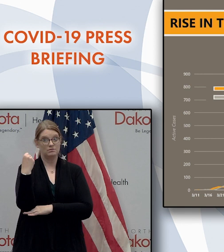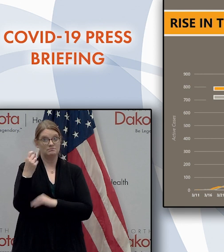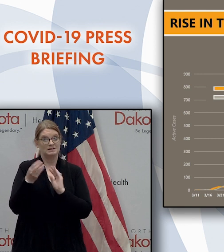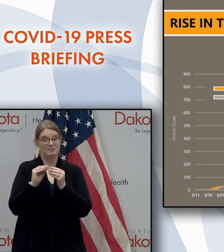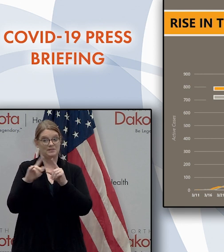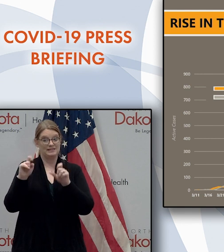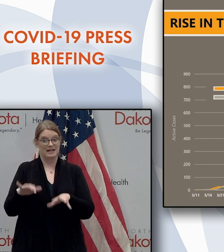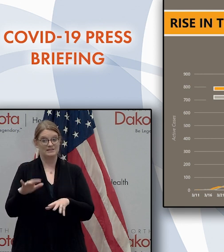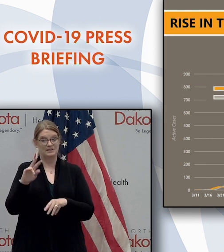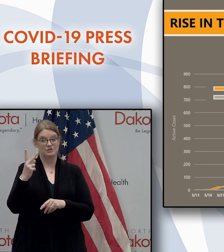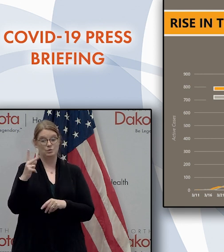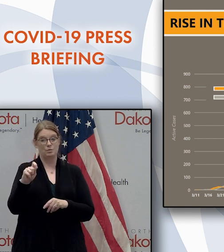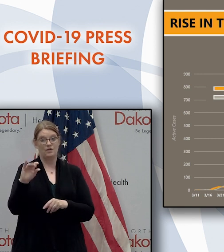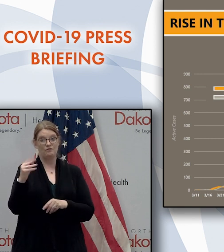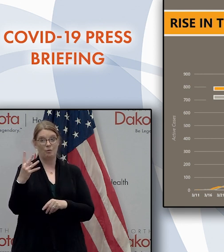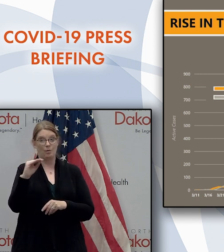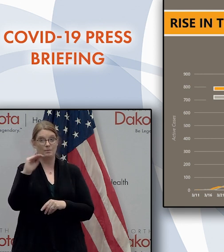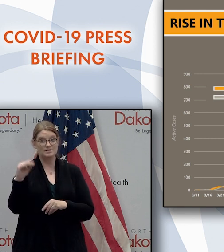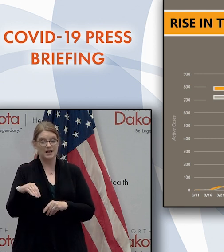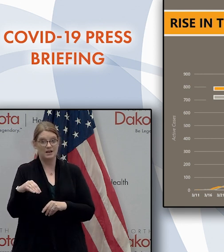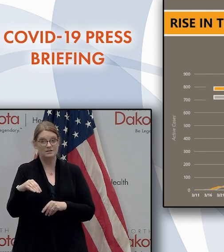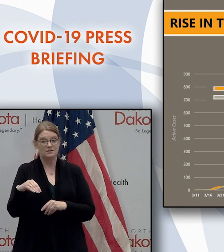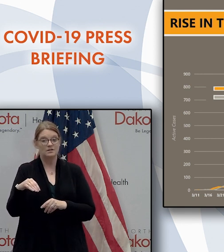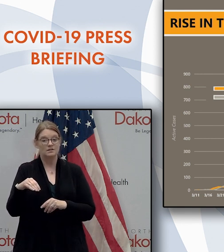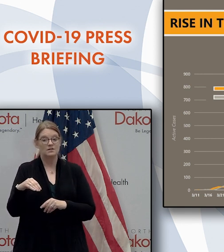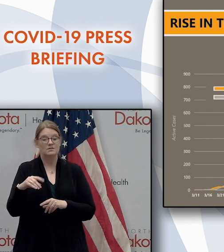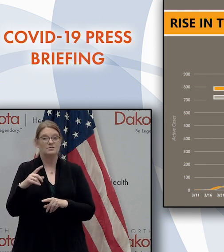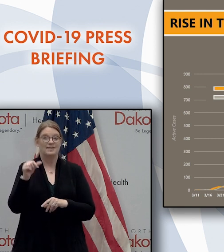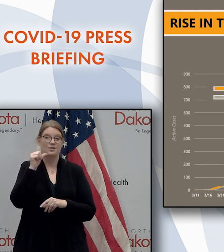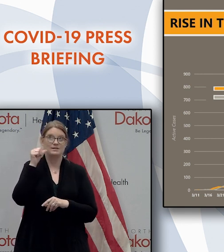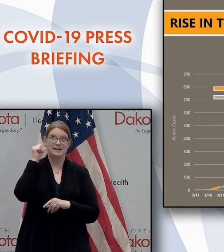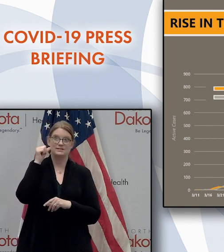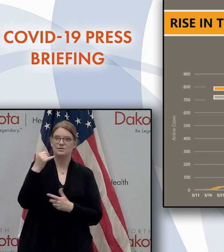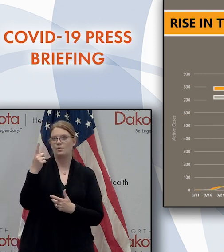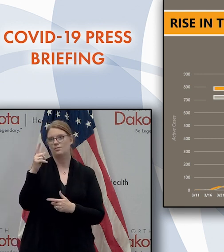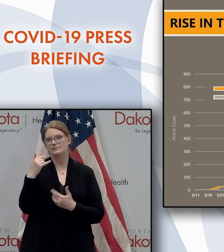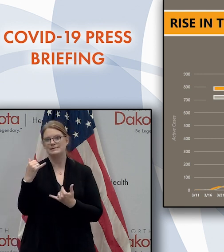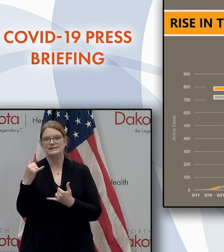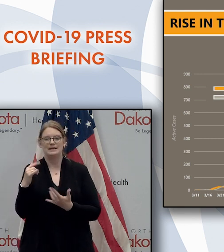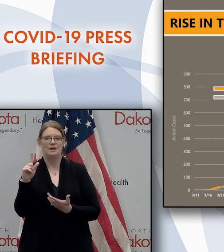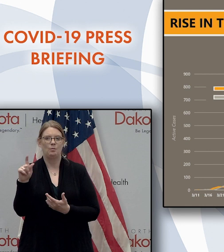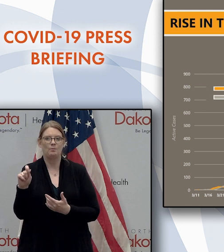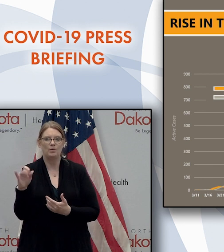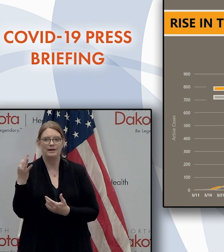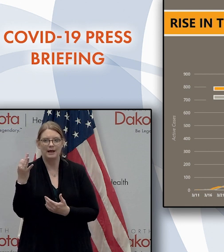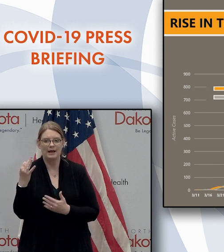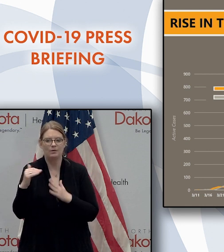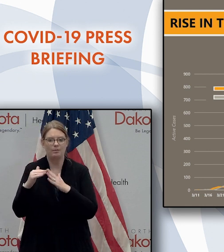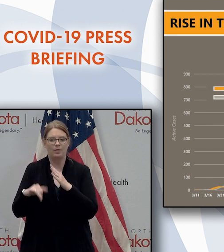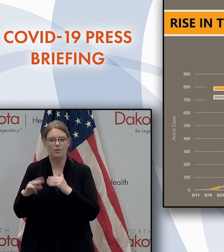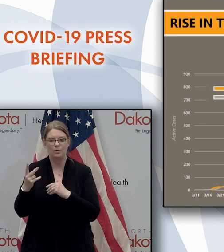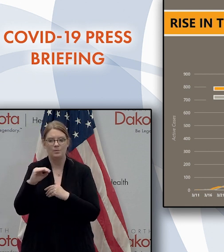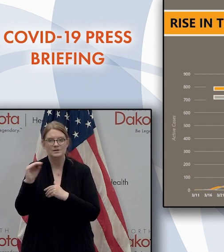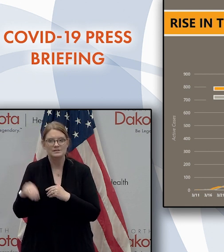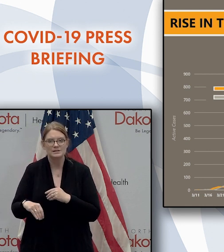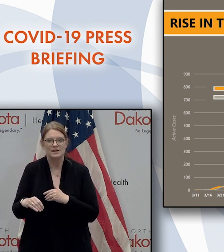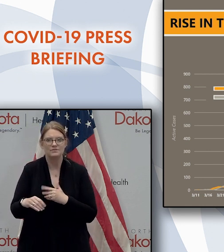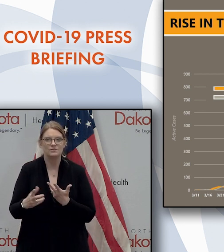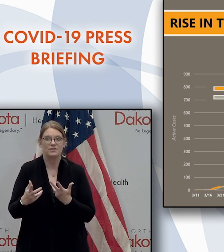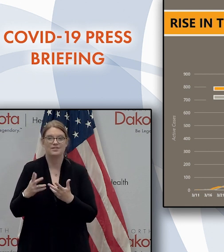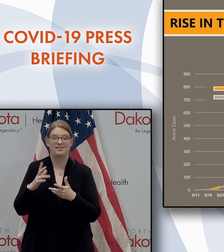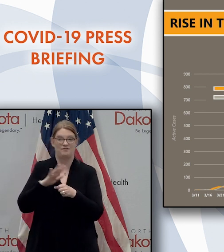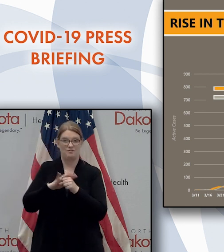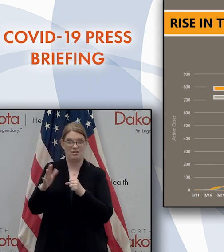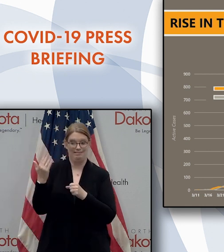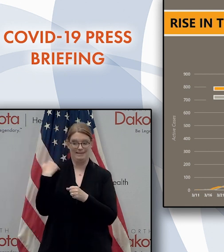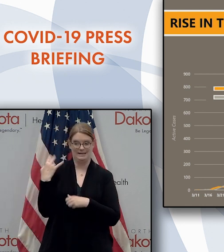a 2.4% positivity rate, or that was yesterday, or 1.9%, or below 2% for the entire last 7